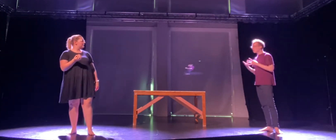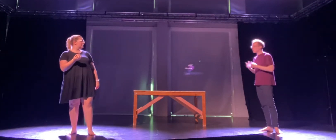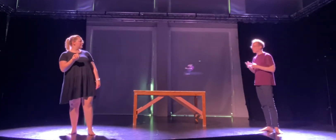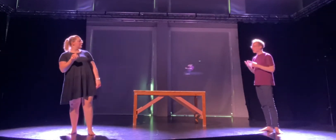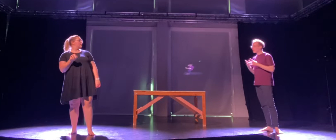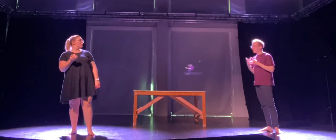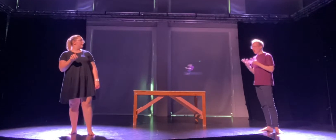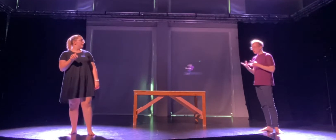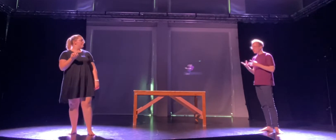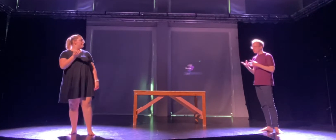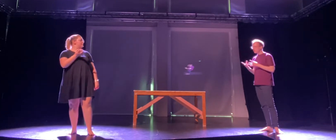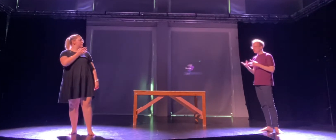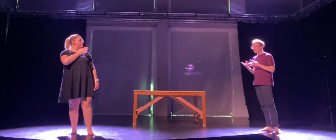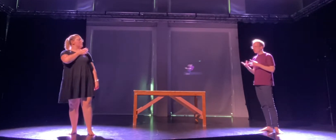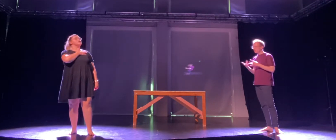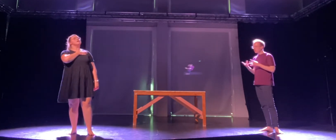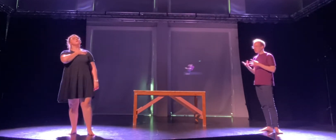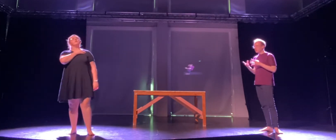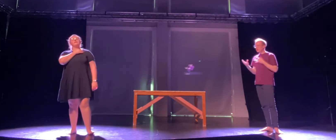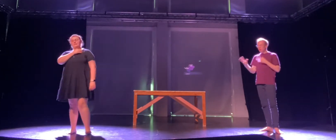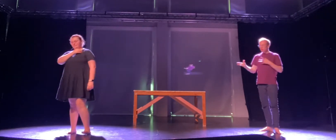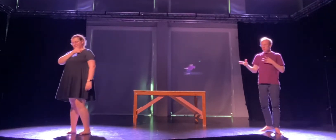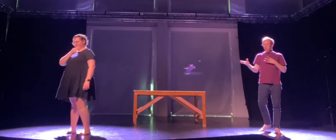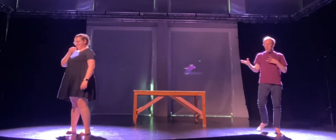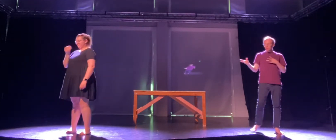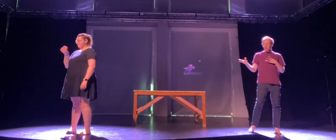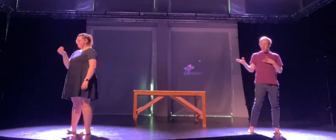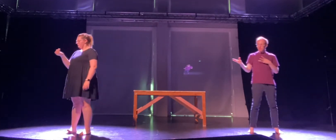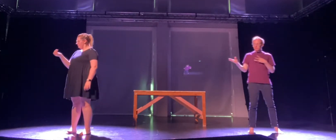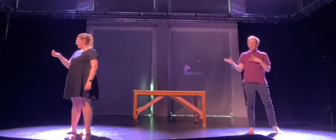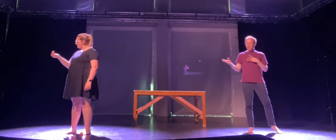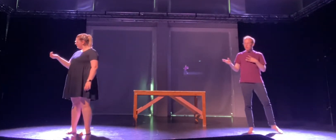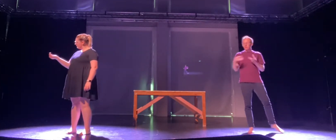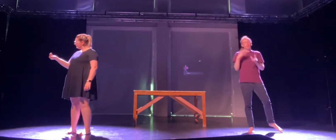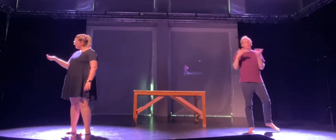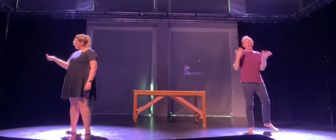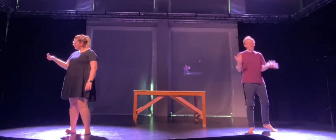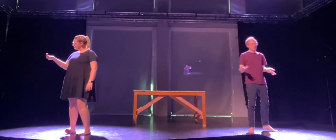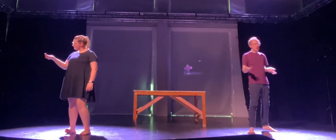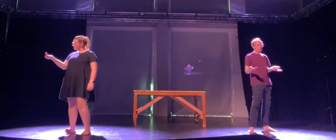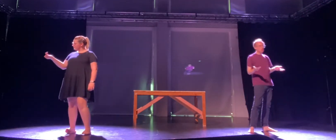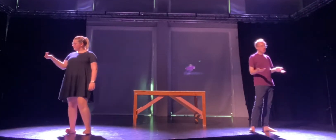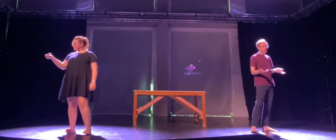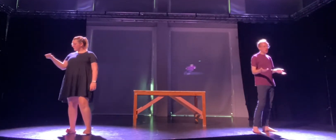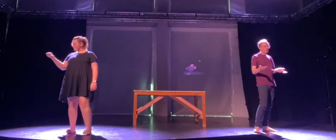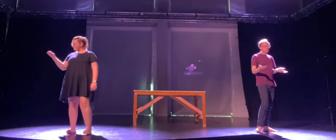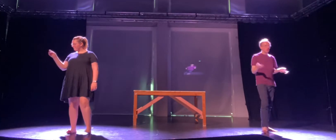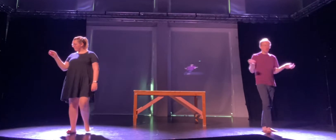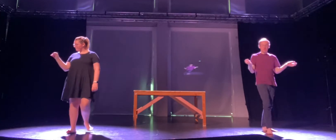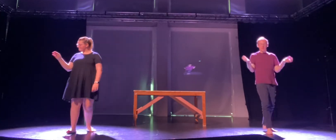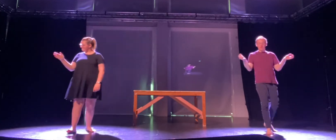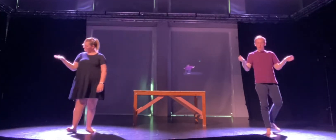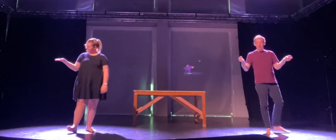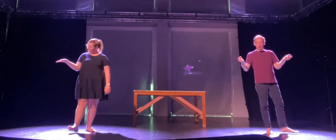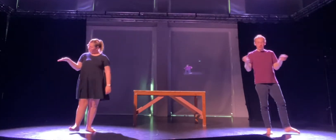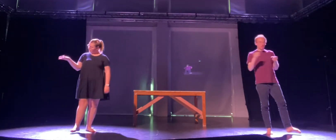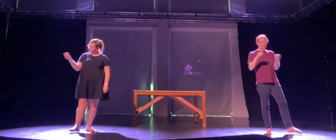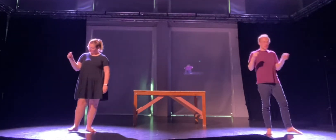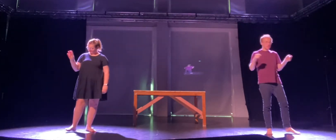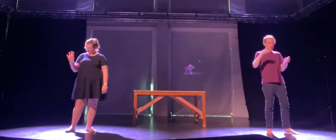something like knots. I think knots are quite interesting. Like, for example, what is a knot? So when you get this string and you tie it together